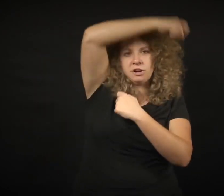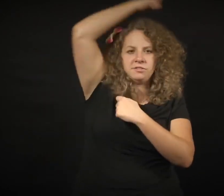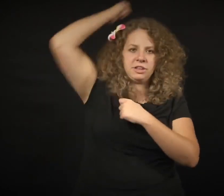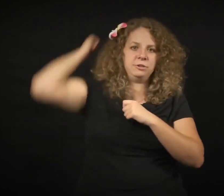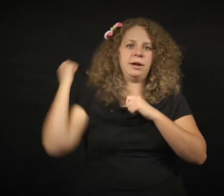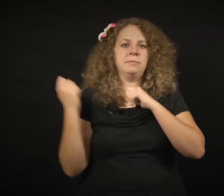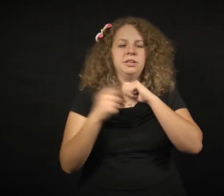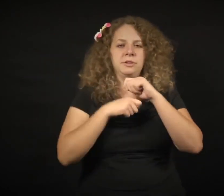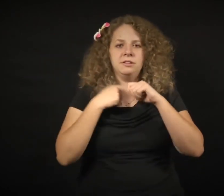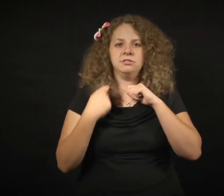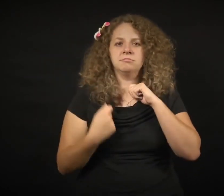like you're wrapping it around.